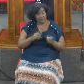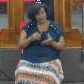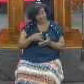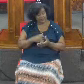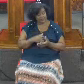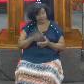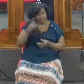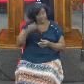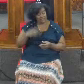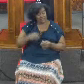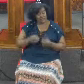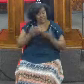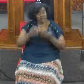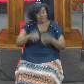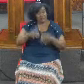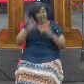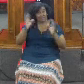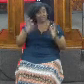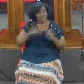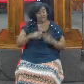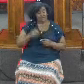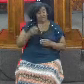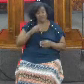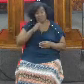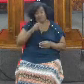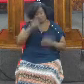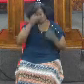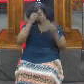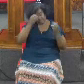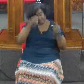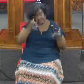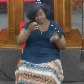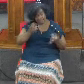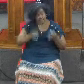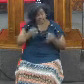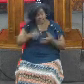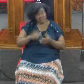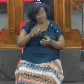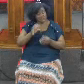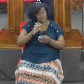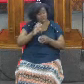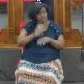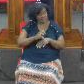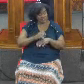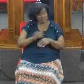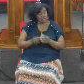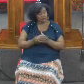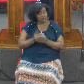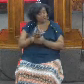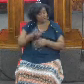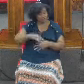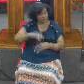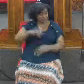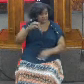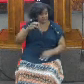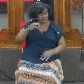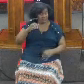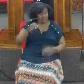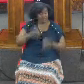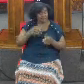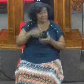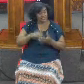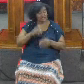For us to give up is for us to be disobedient. If this church is to grow spiritually, if this